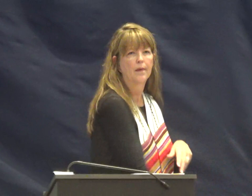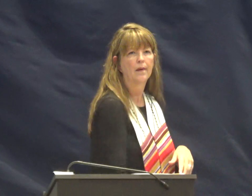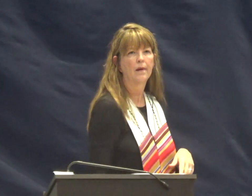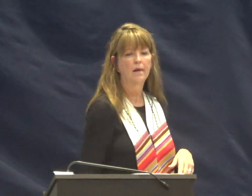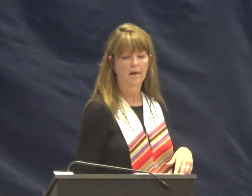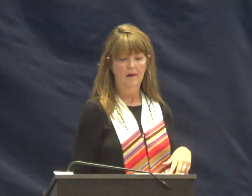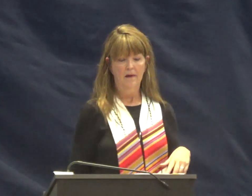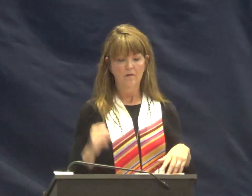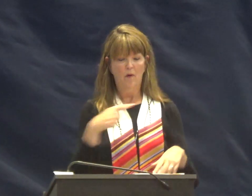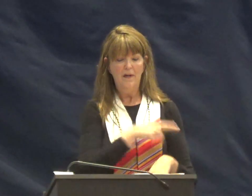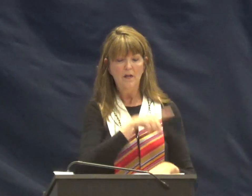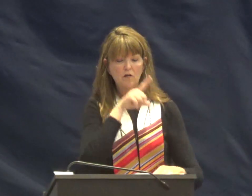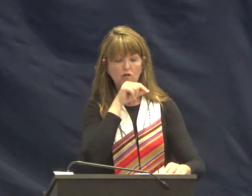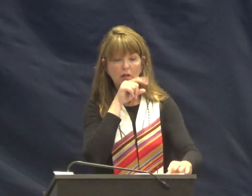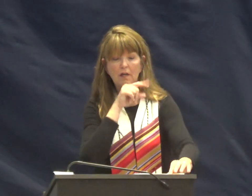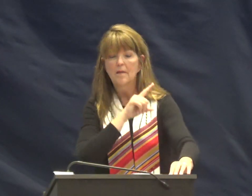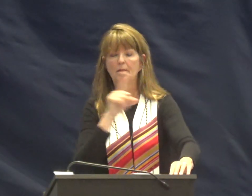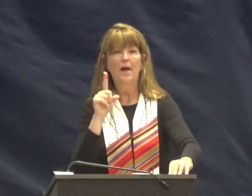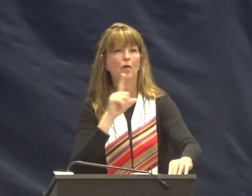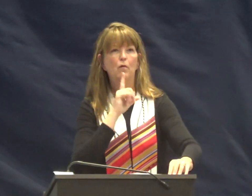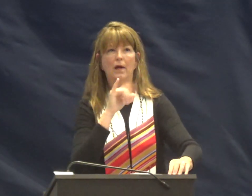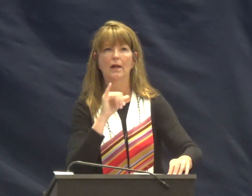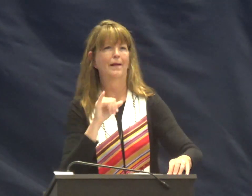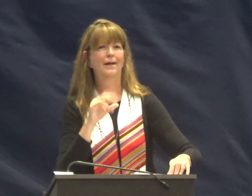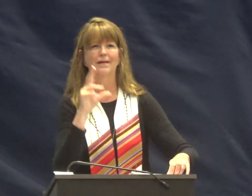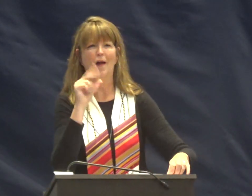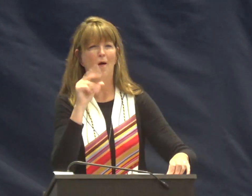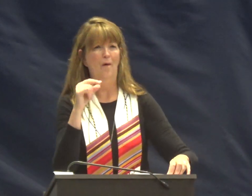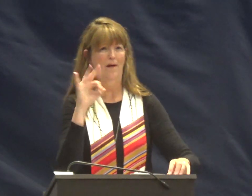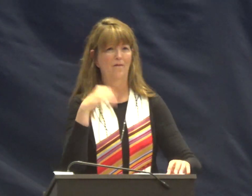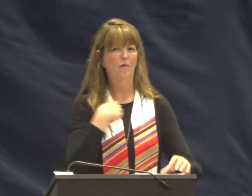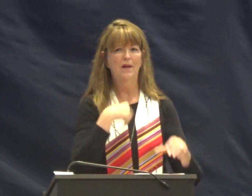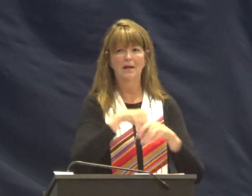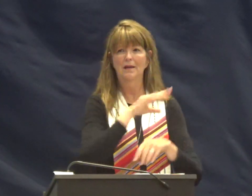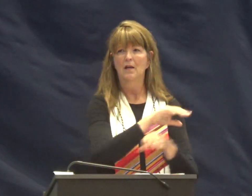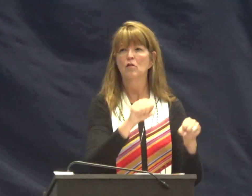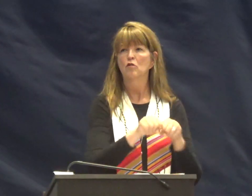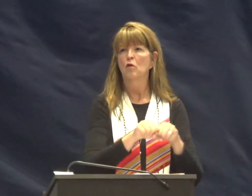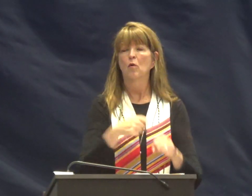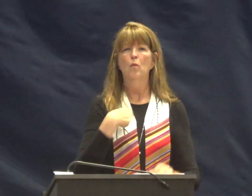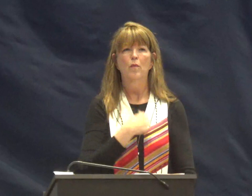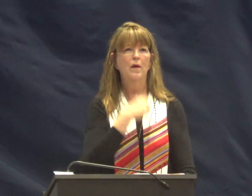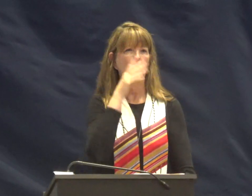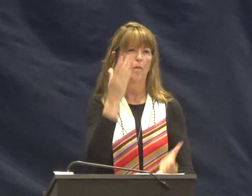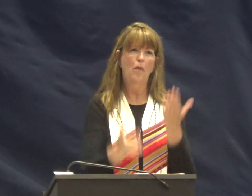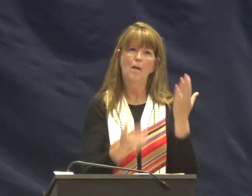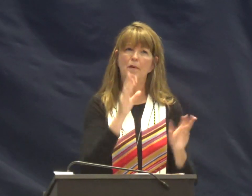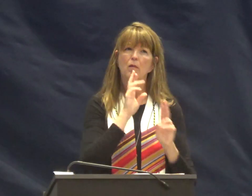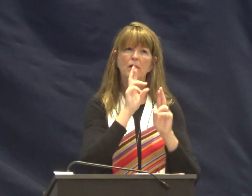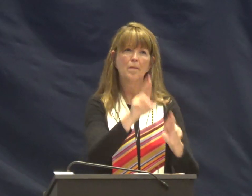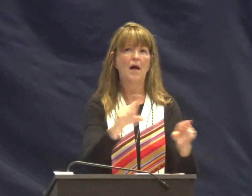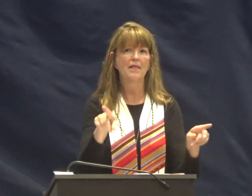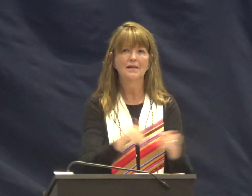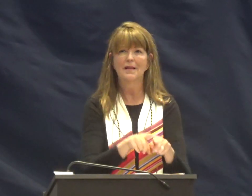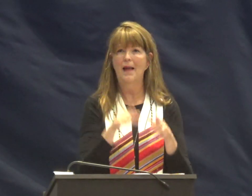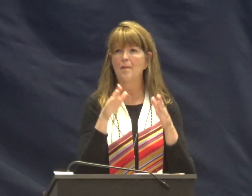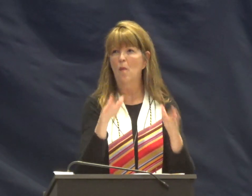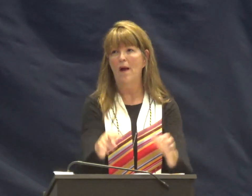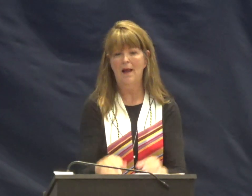because he tried to flee from God. But really, I don't think he was a coward. If we were in his shoes, we would